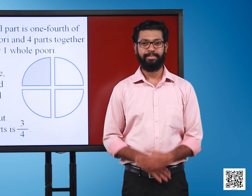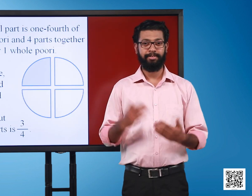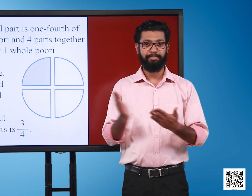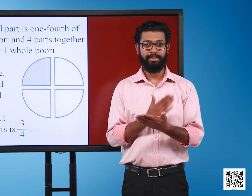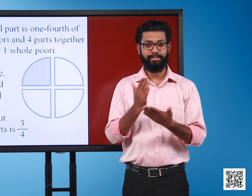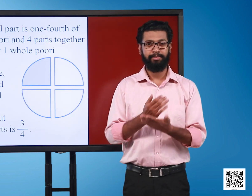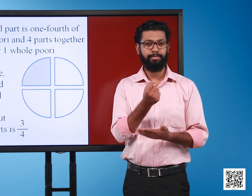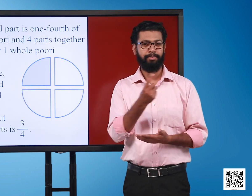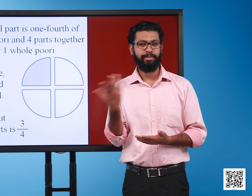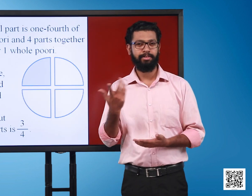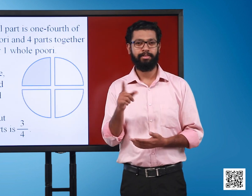Page 134.